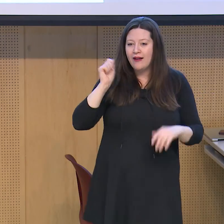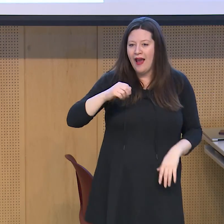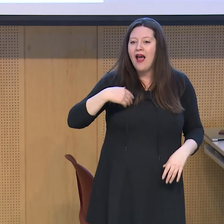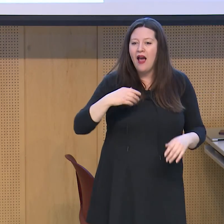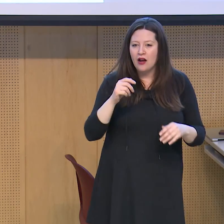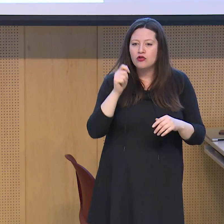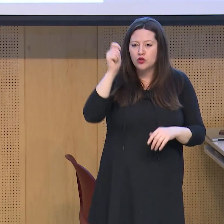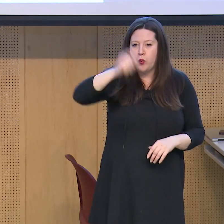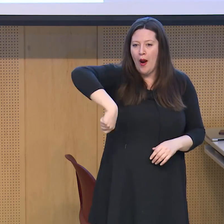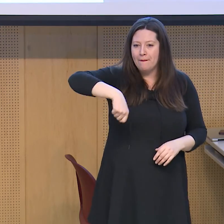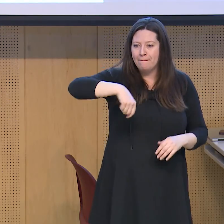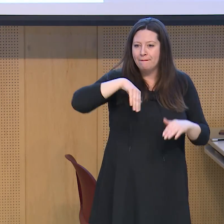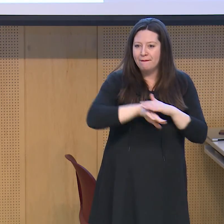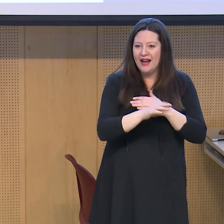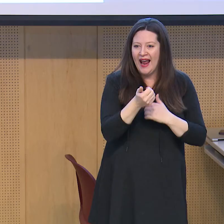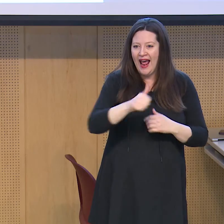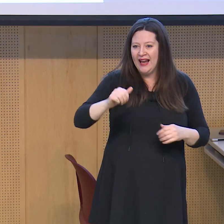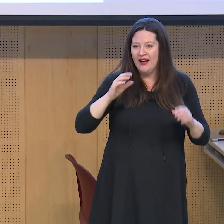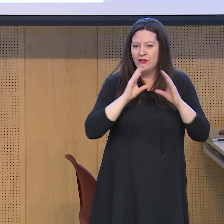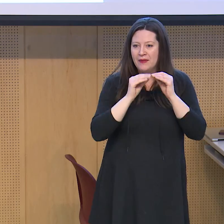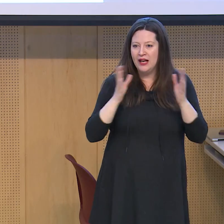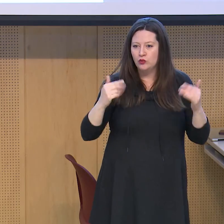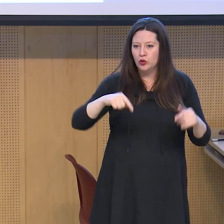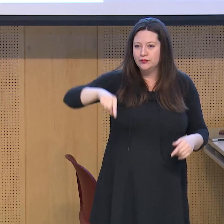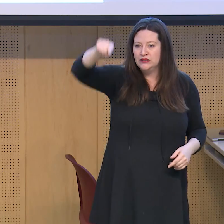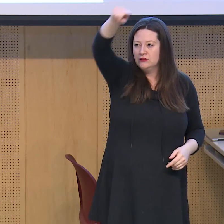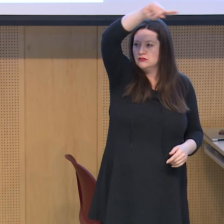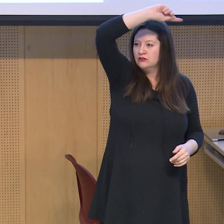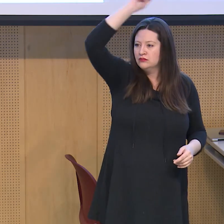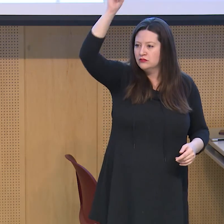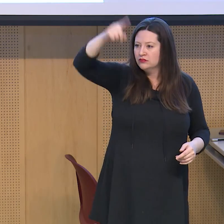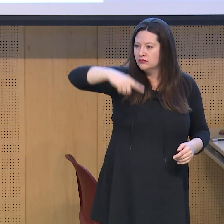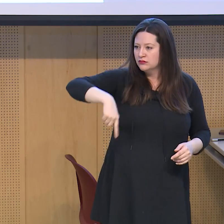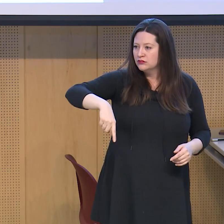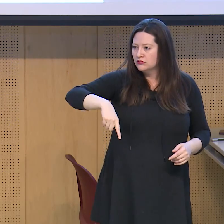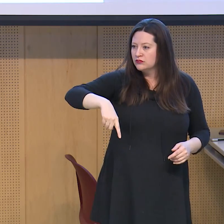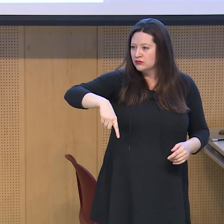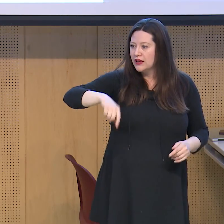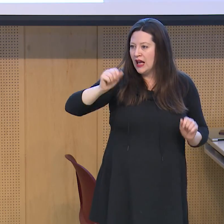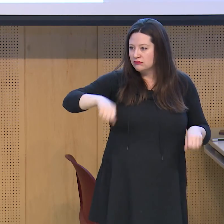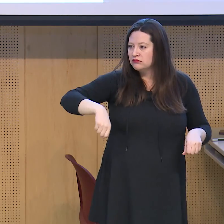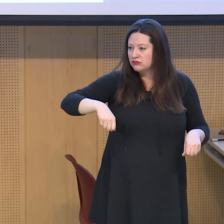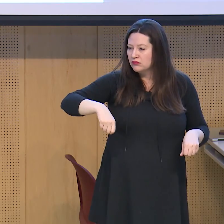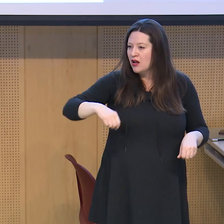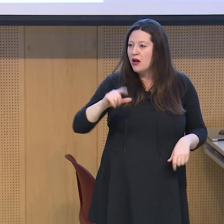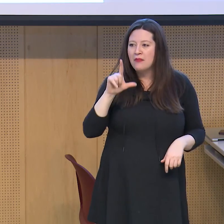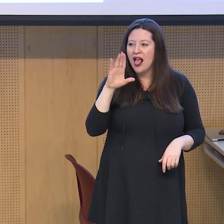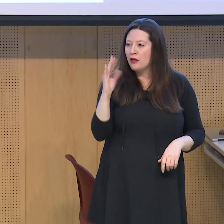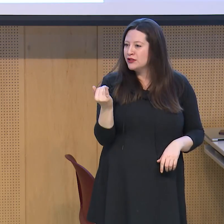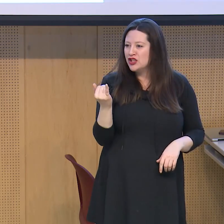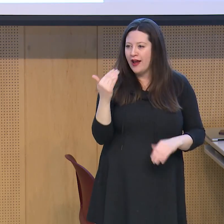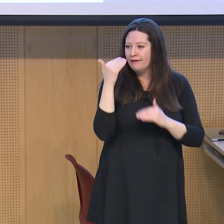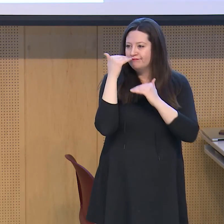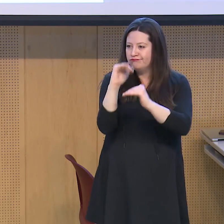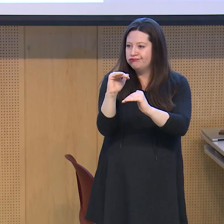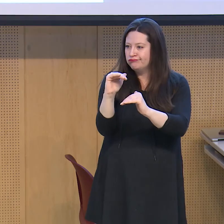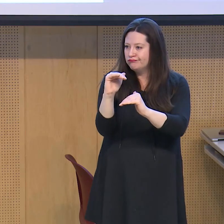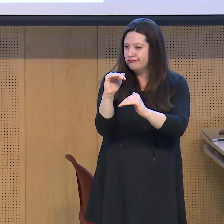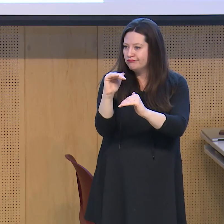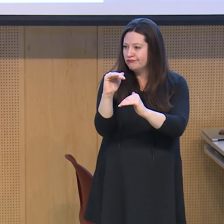Many of our students here can swipe and get access into any of the meeting rooms in the SDC. But in LBJ,